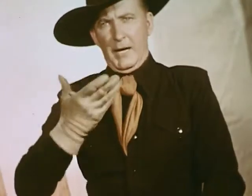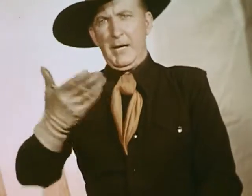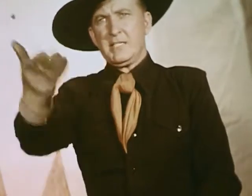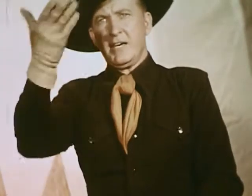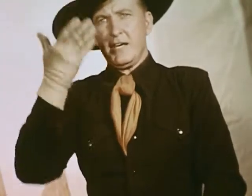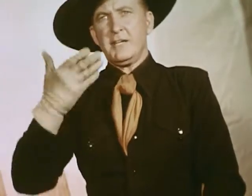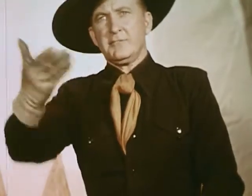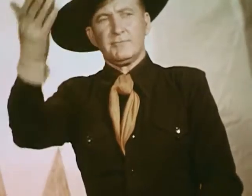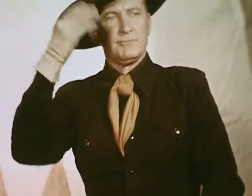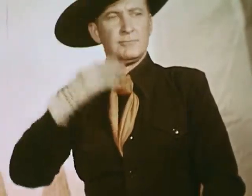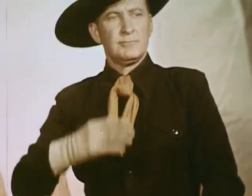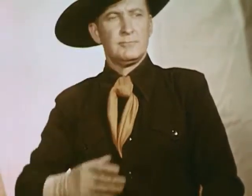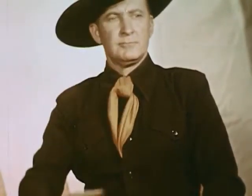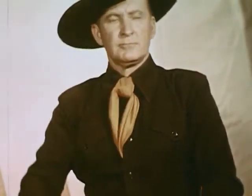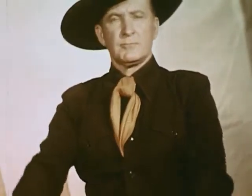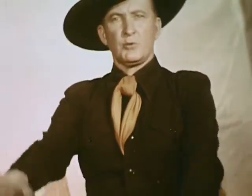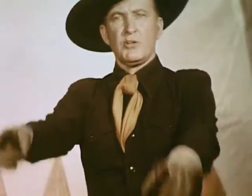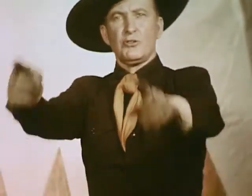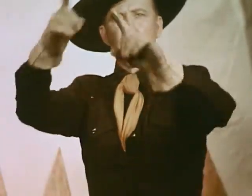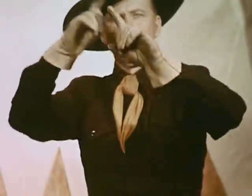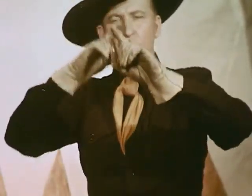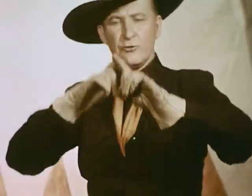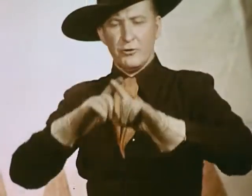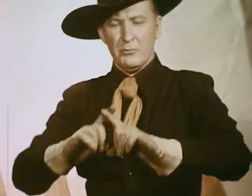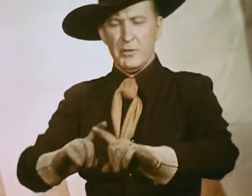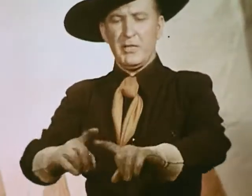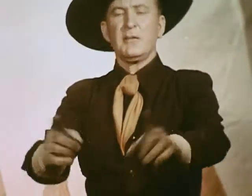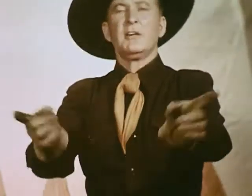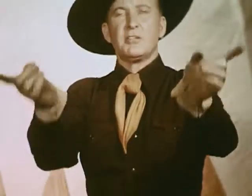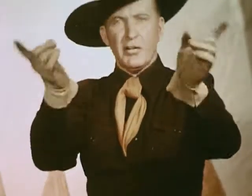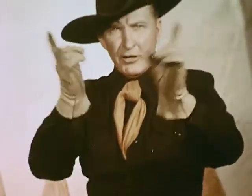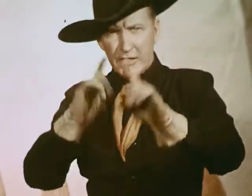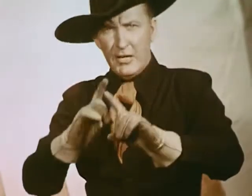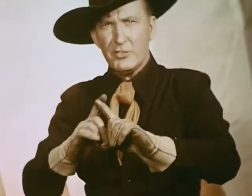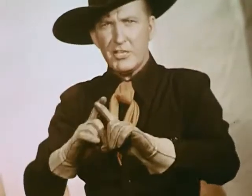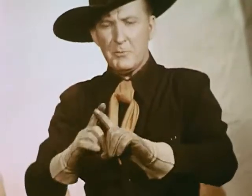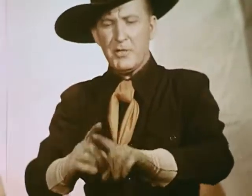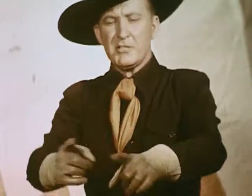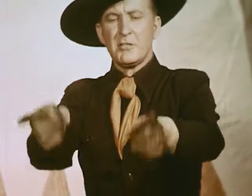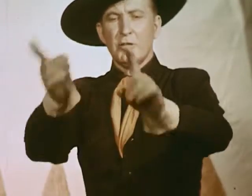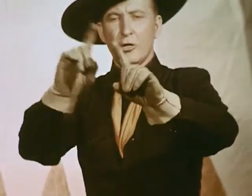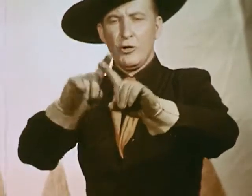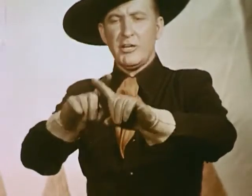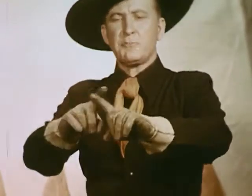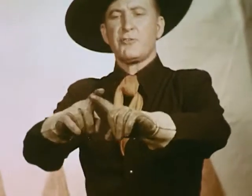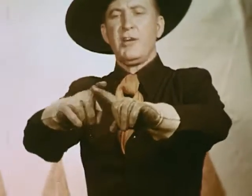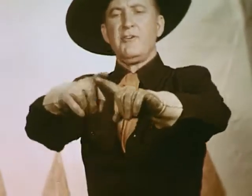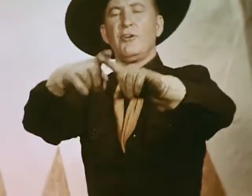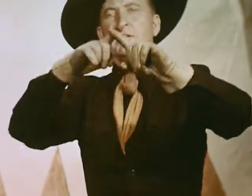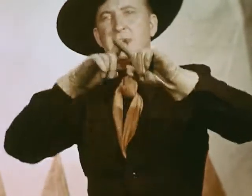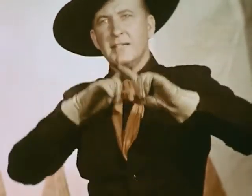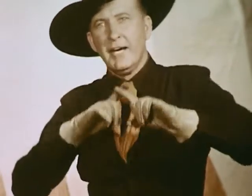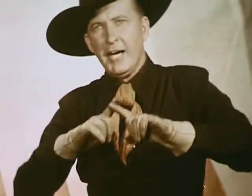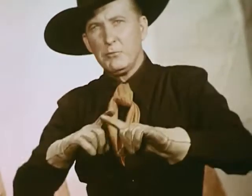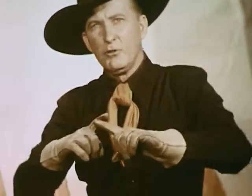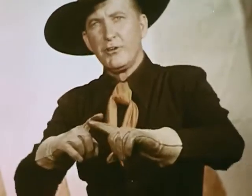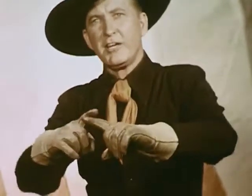I say that we should move, meaning tearing down the teepees, loading up the travois, and moving